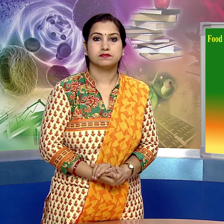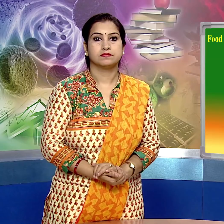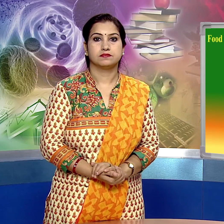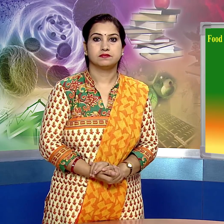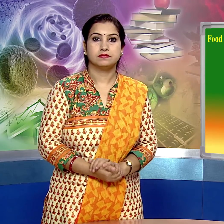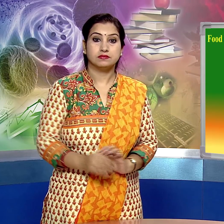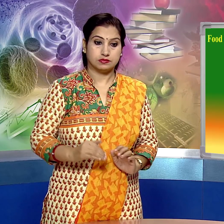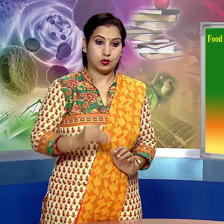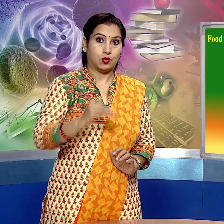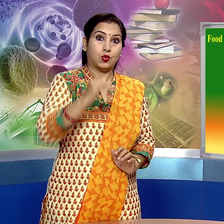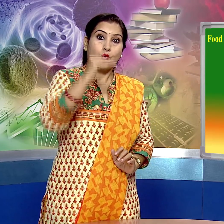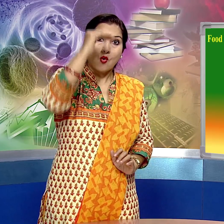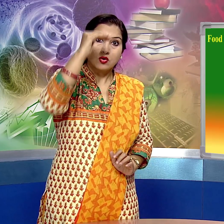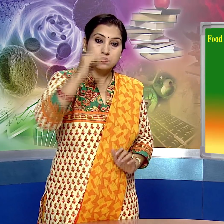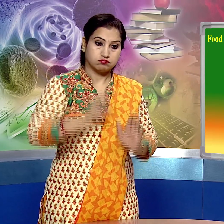growth and development,